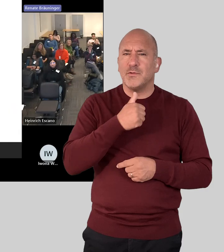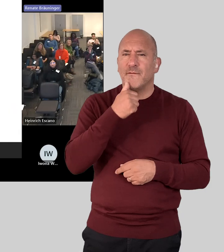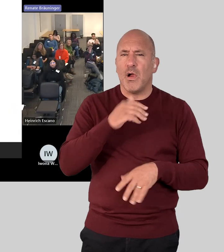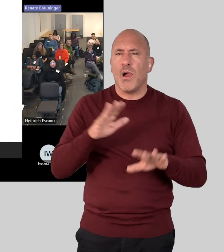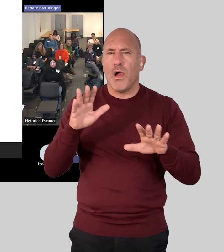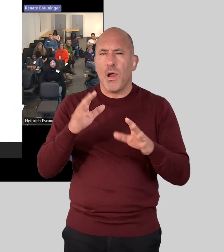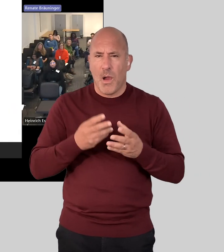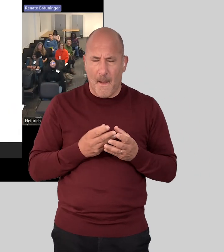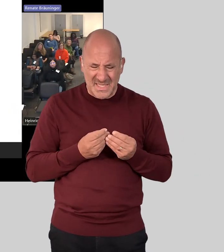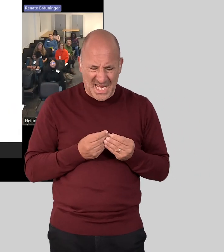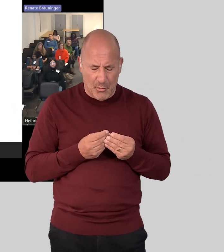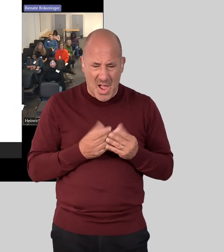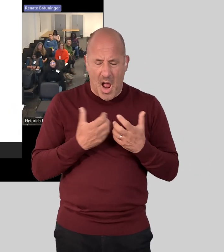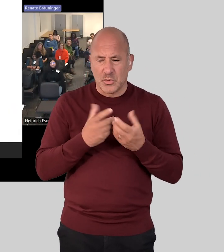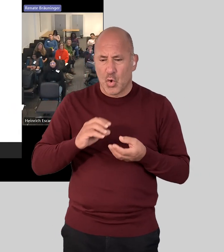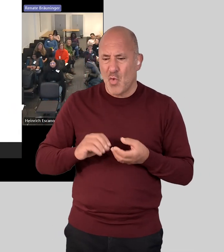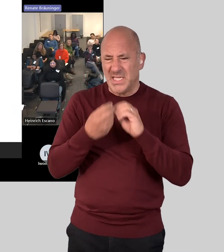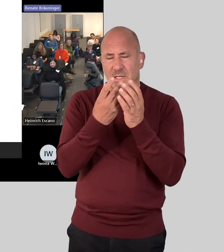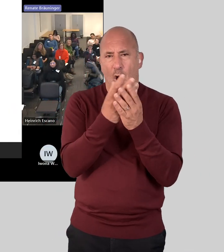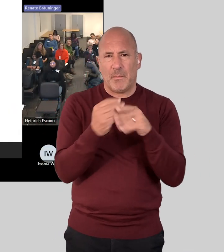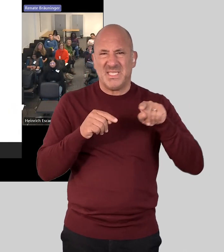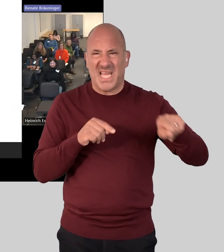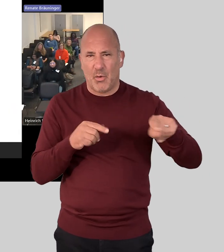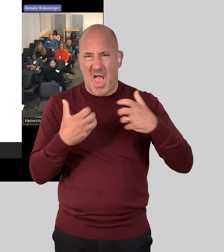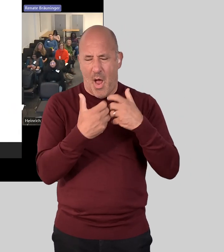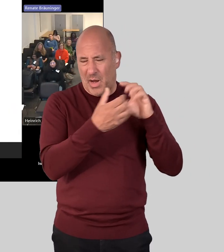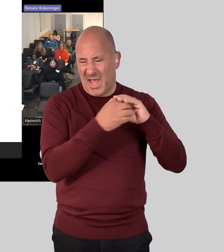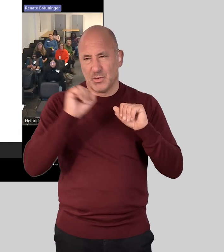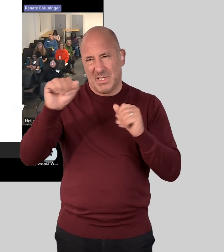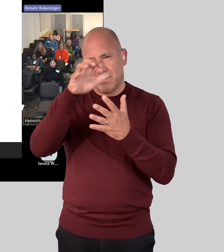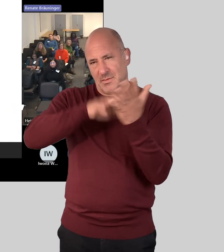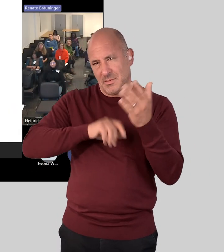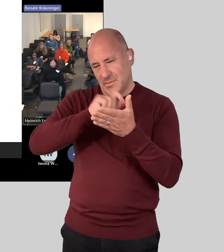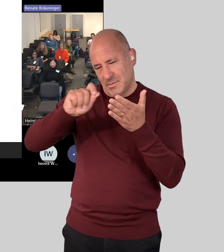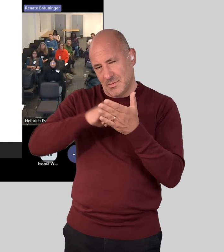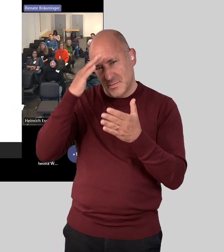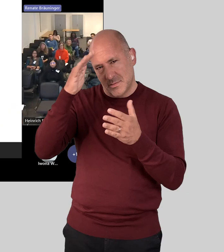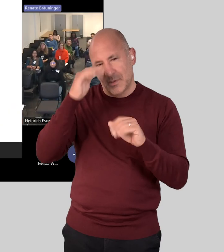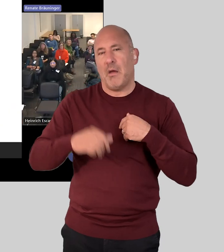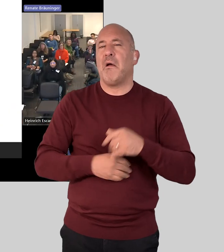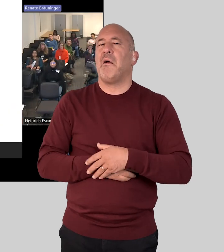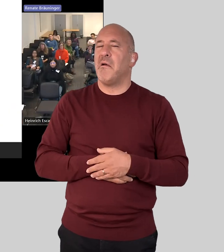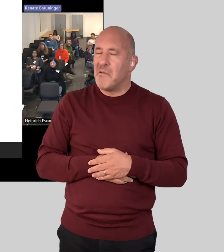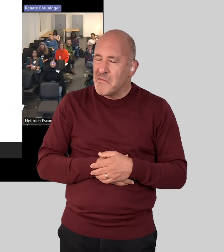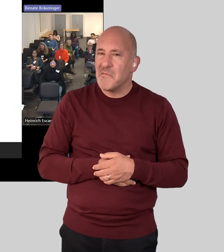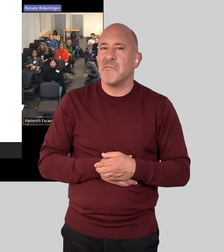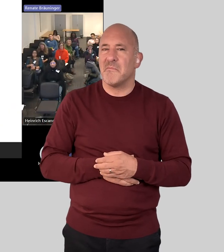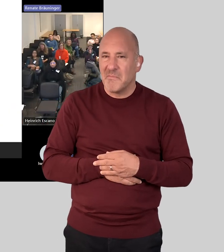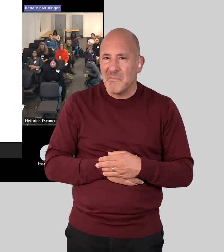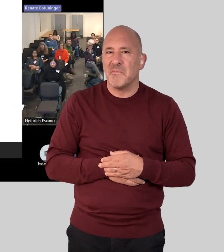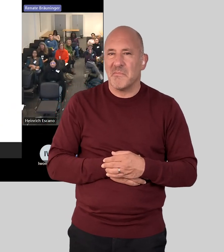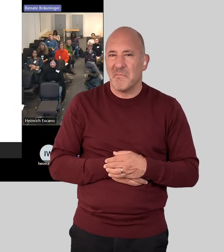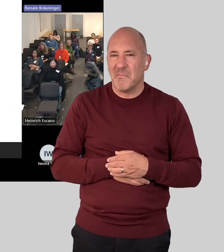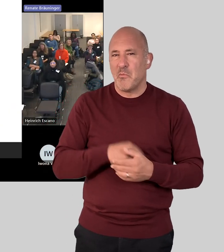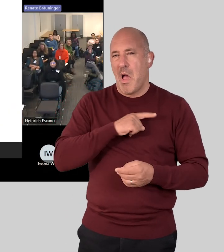everywhere. But I find it quite helpful in terms of material and materiality to apply his